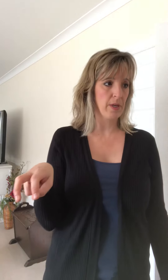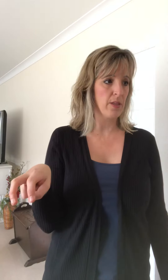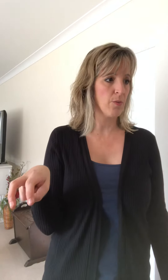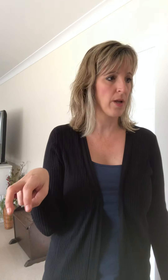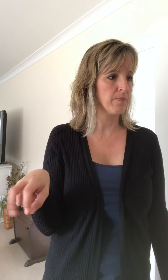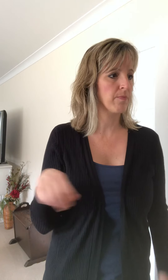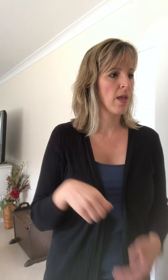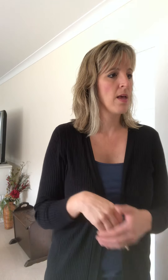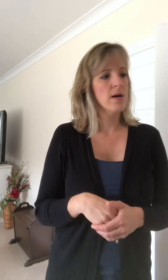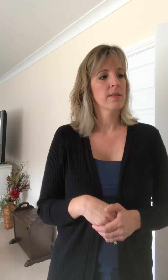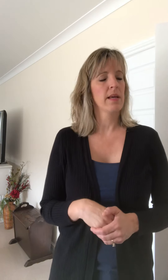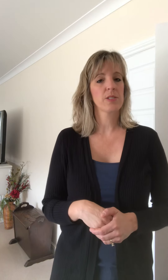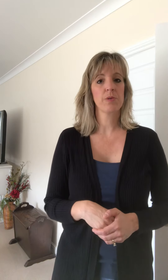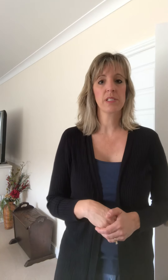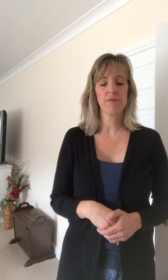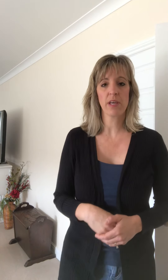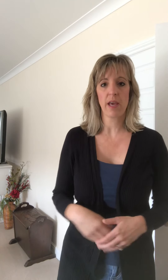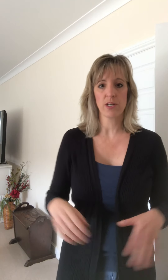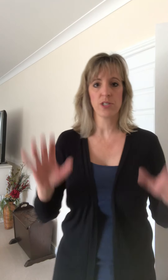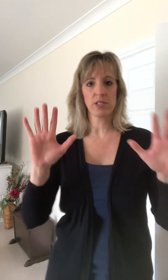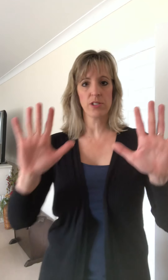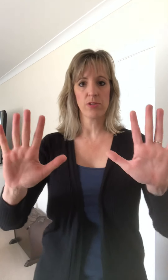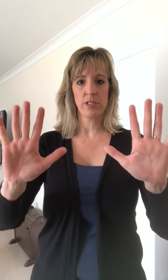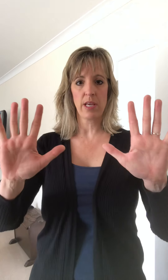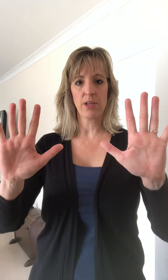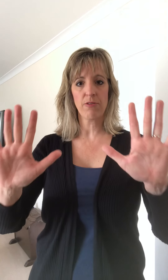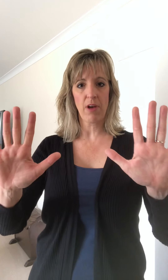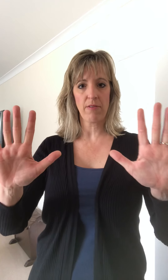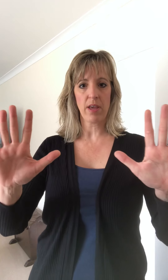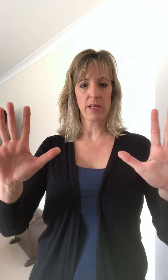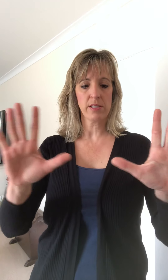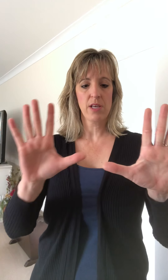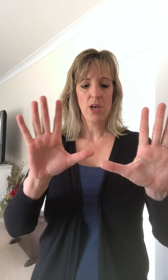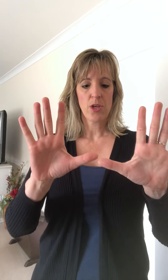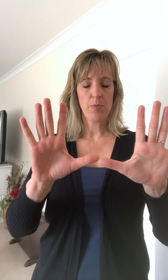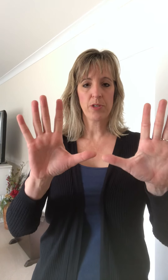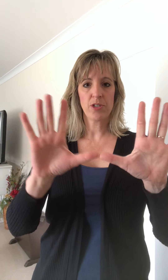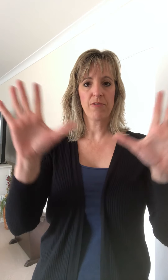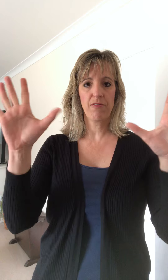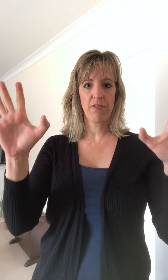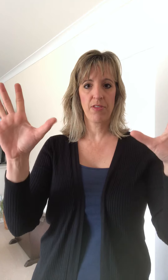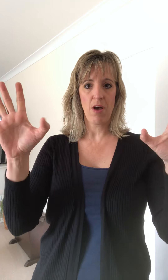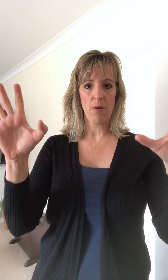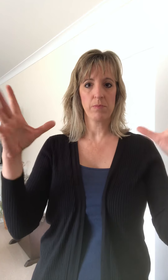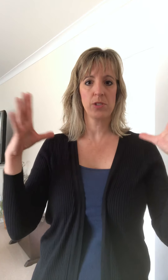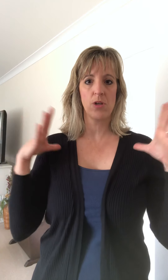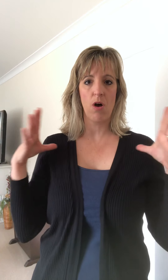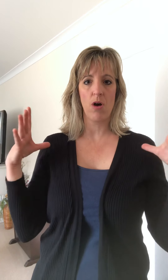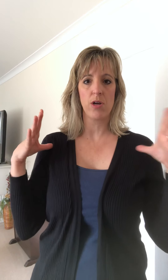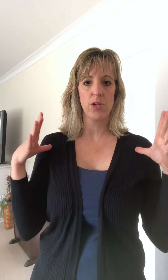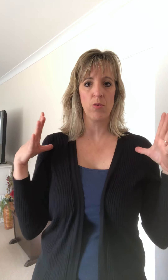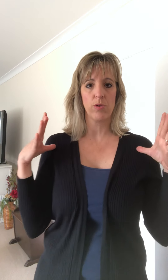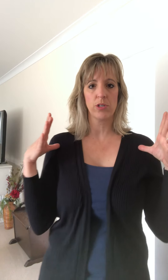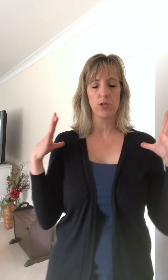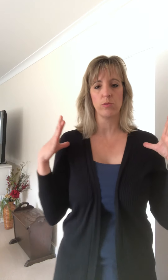either one. The next one is vacation. So you take your 5 hands, you put your thumbs on your